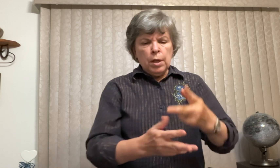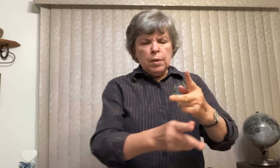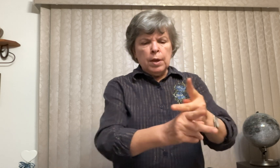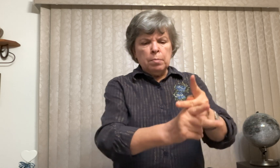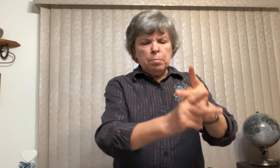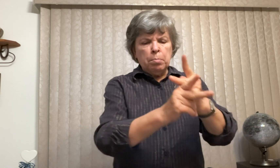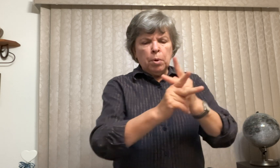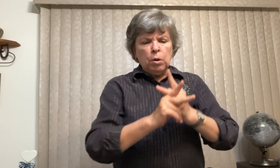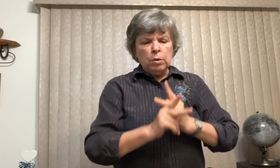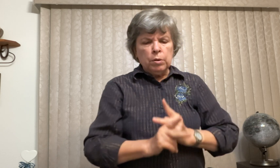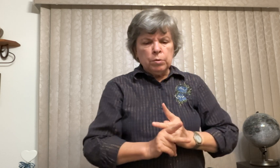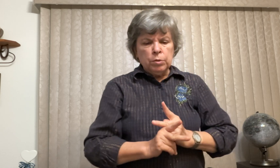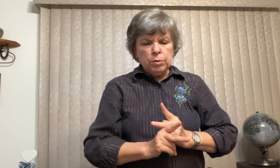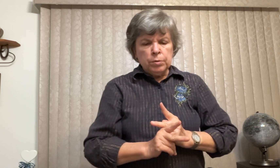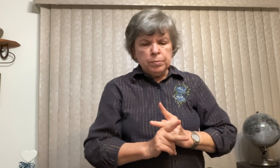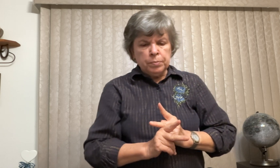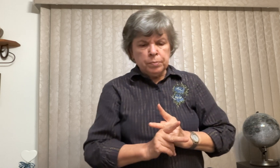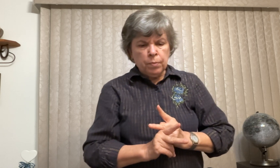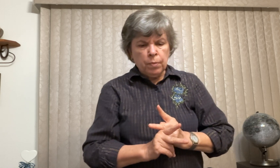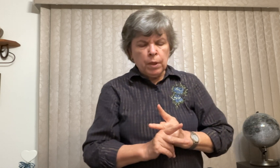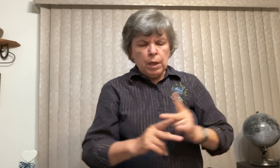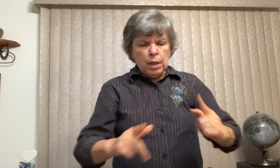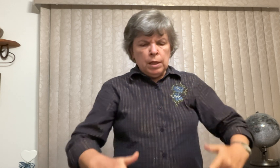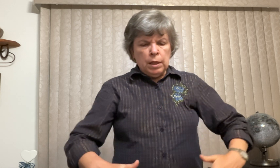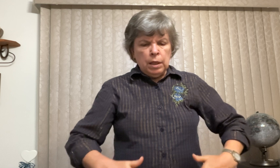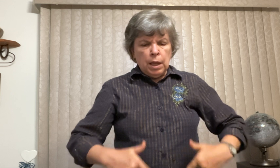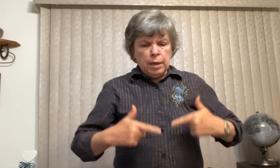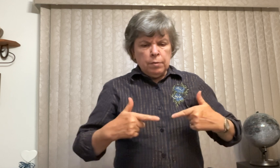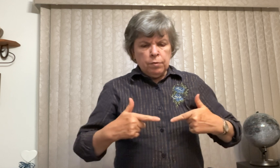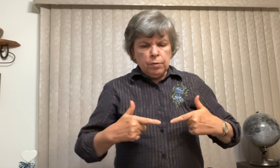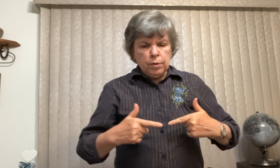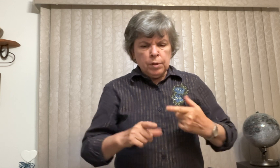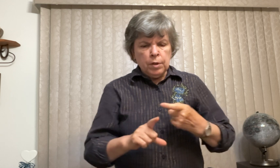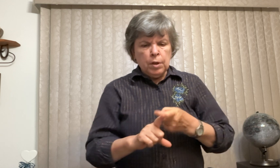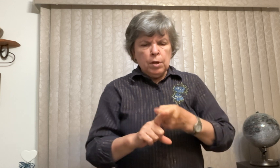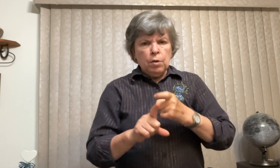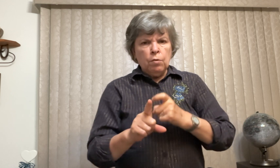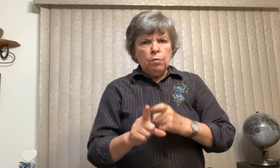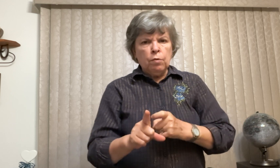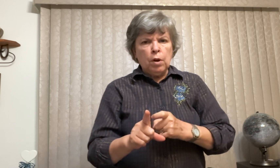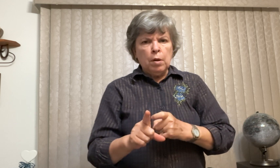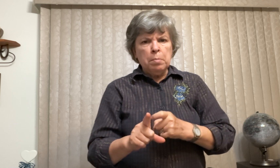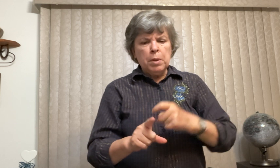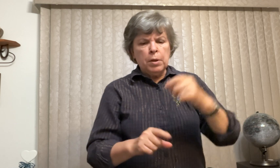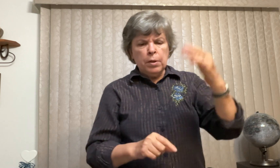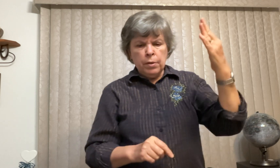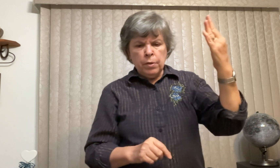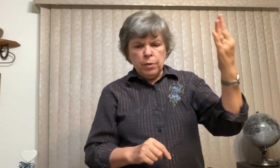that borrows life from